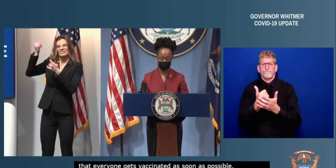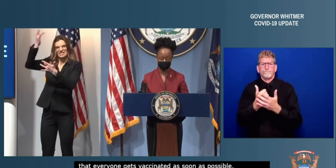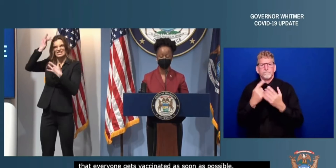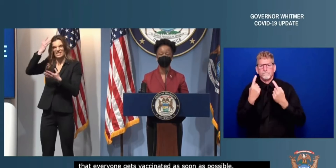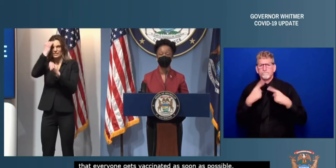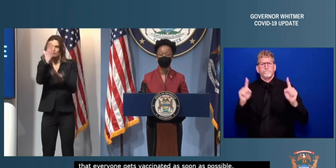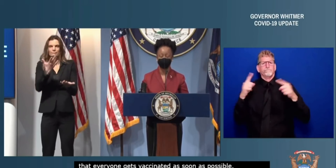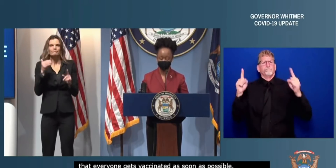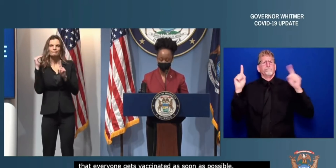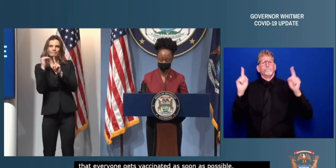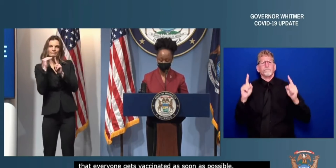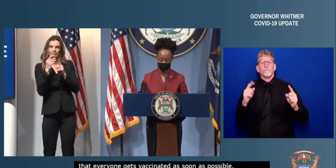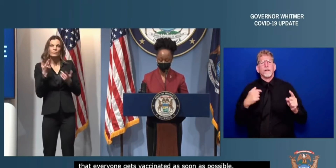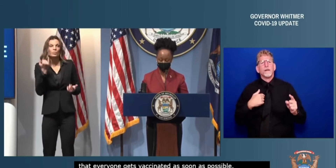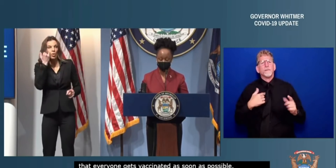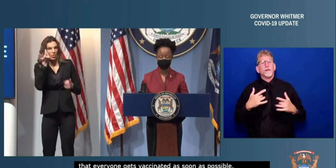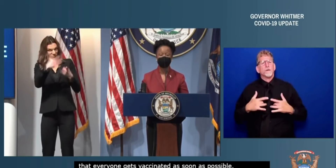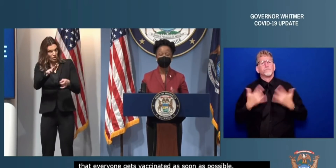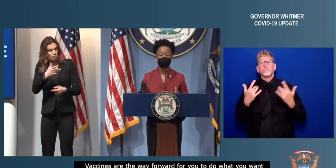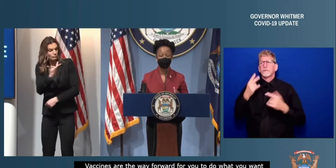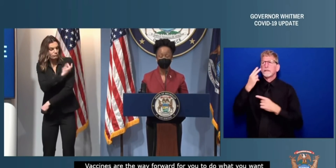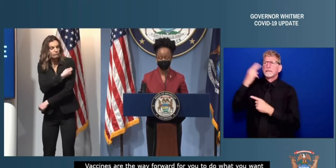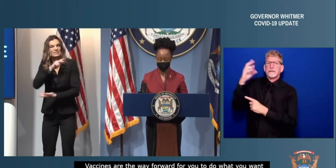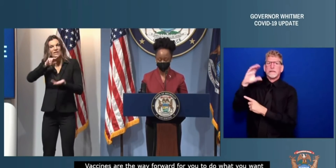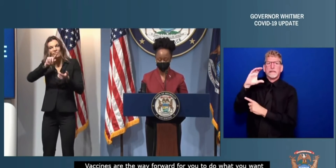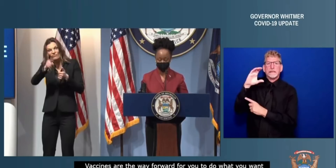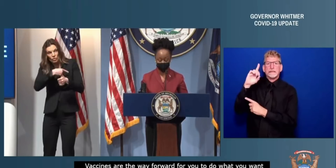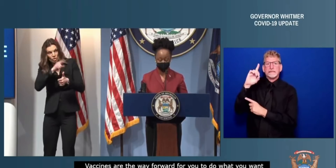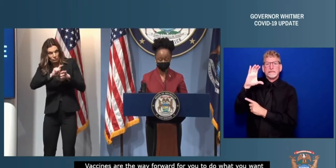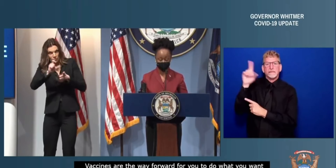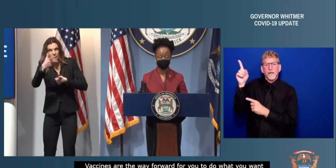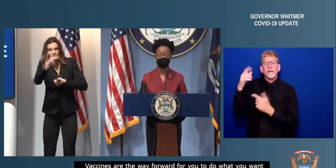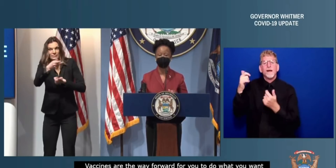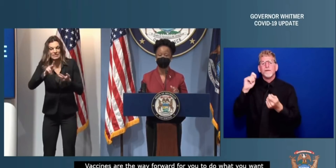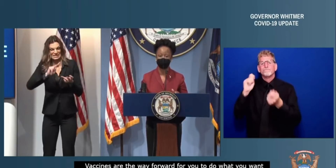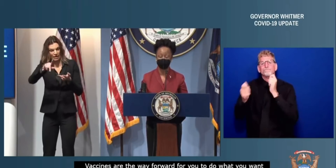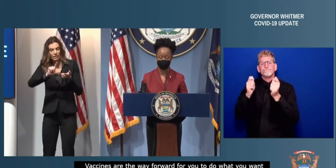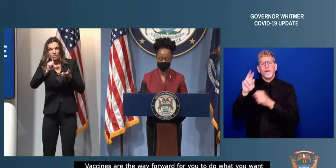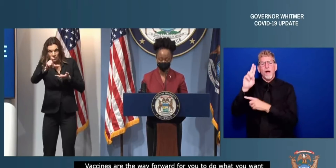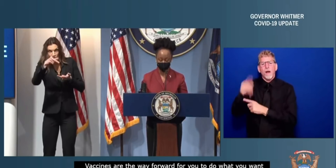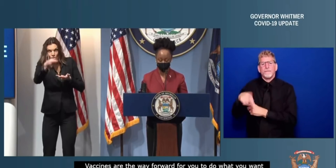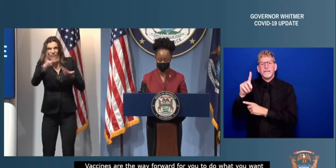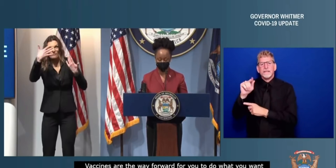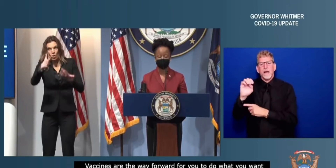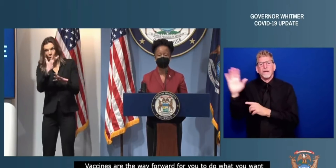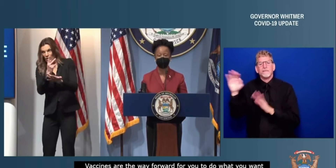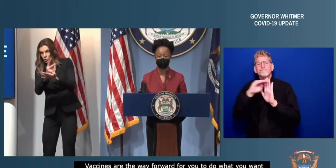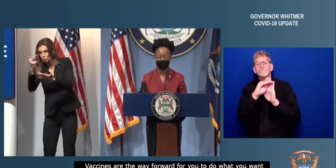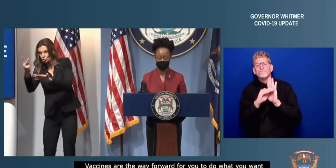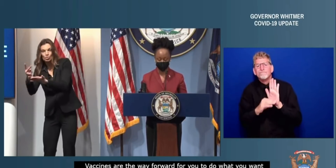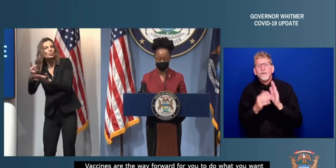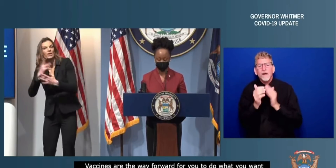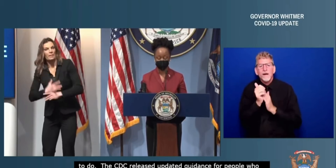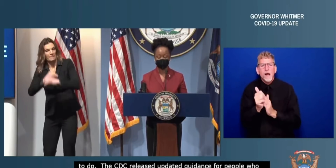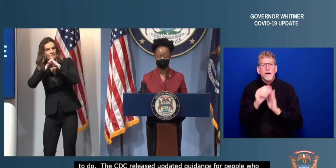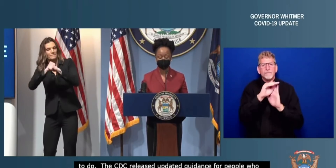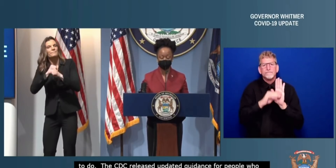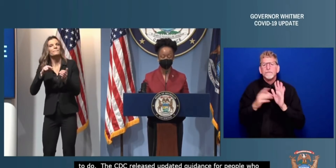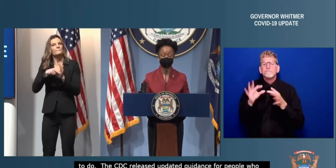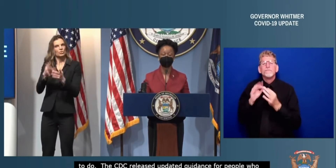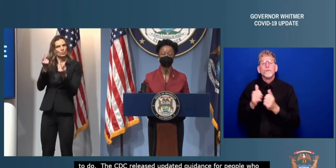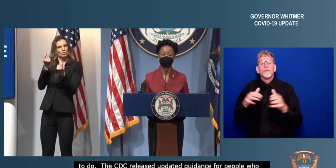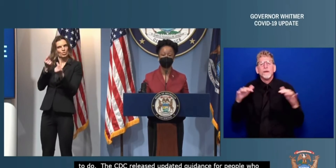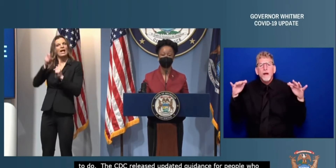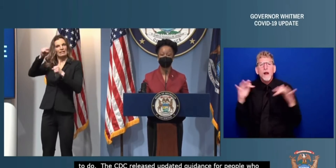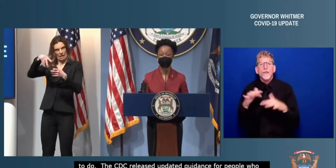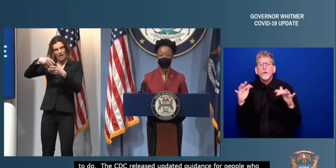guidance for people who have been fully vaccinated, including being able to have smaller gatherings outdoors without masks, not